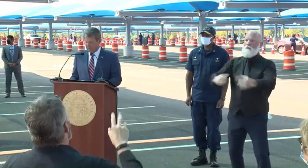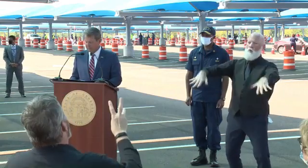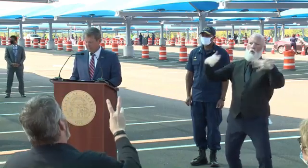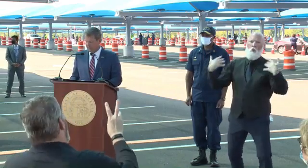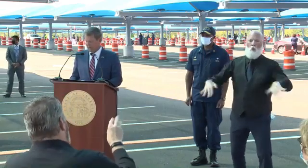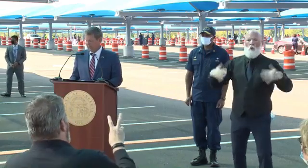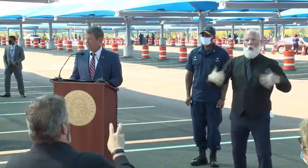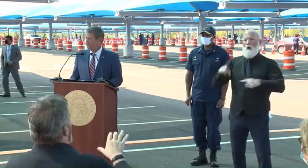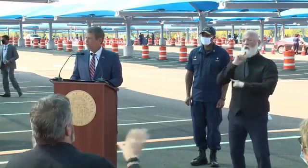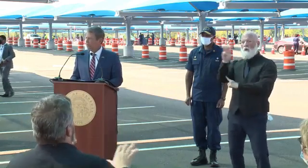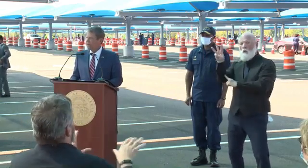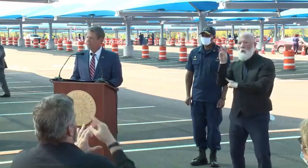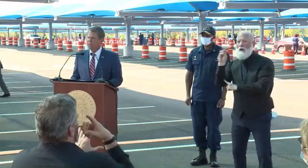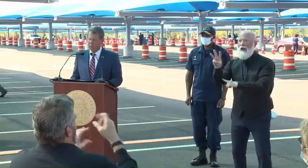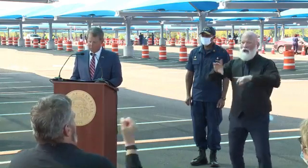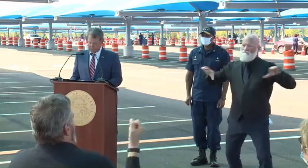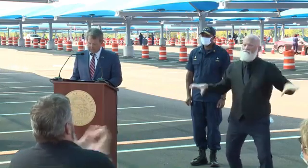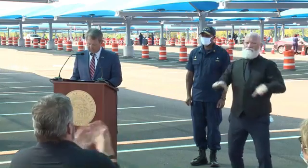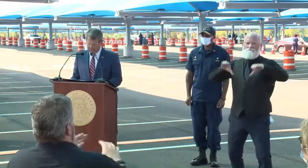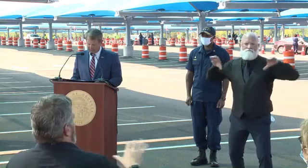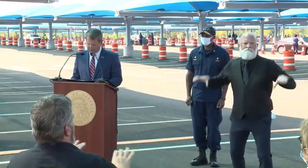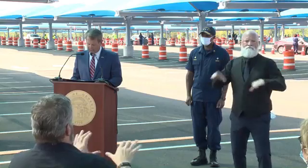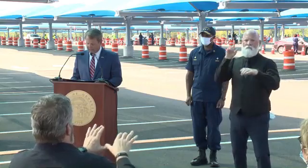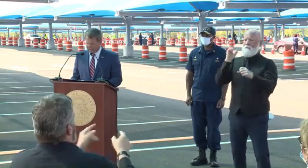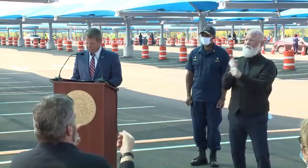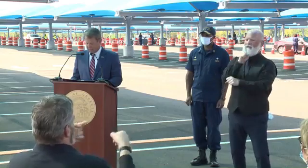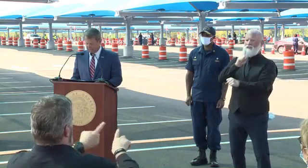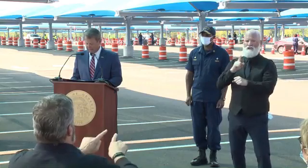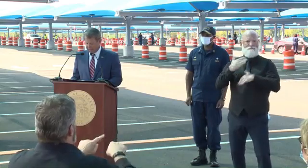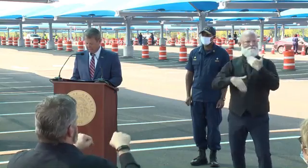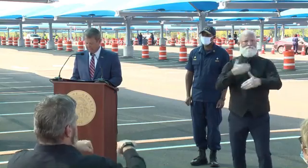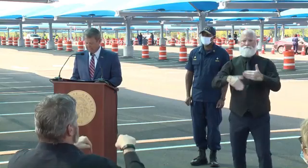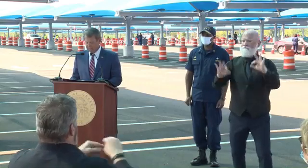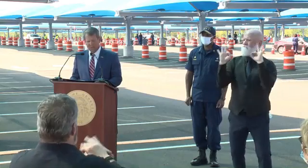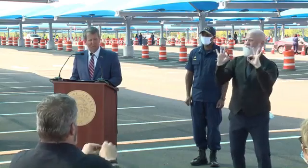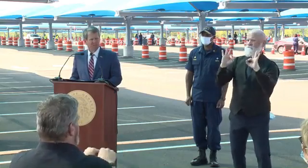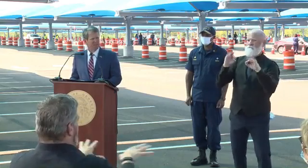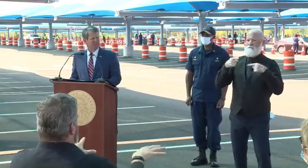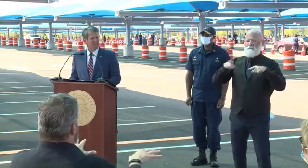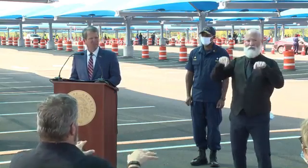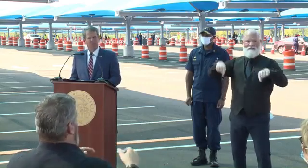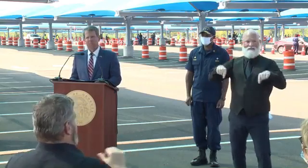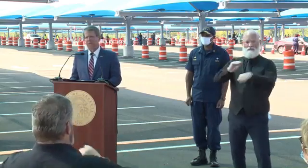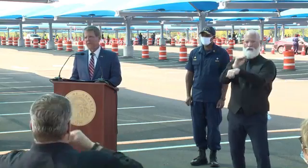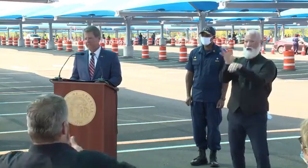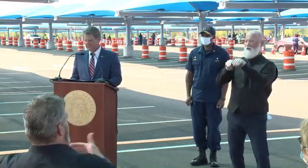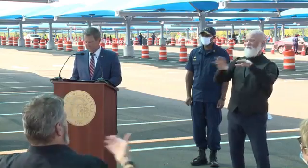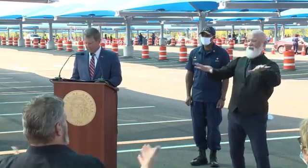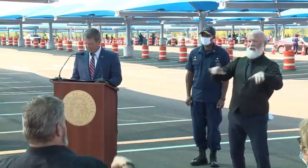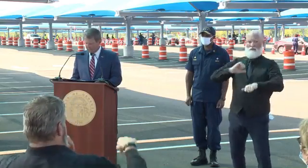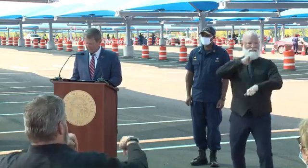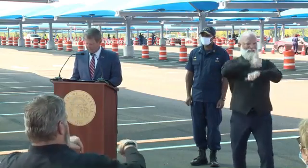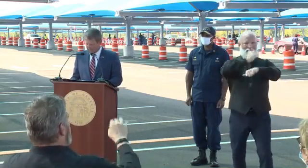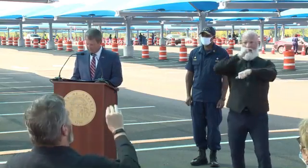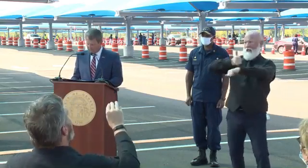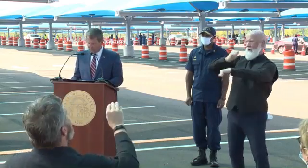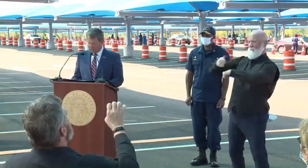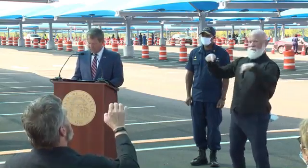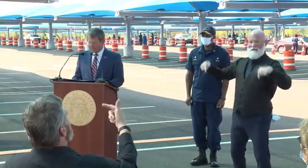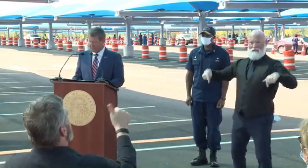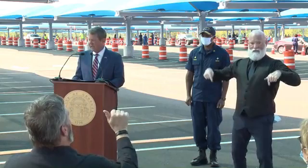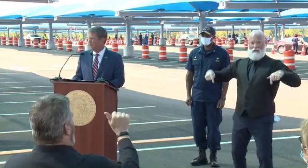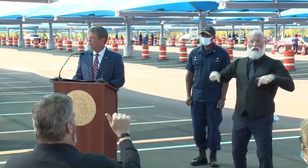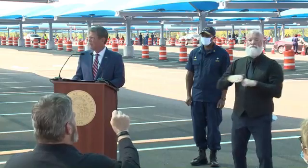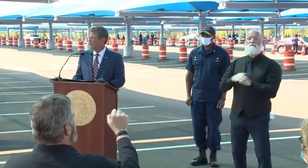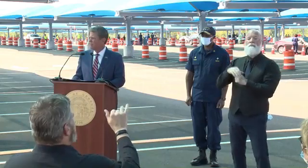Georgians safe, and for working with Fulton County to staff this mega site. This has truly been a team effort, and we